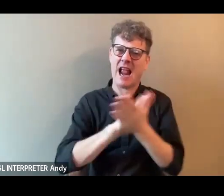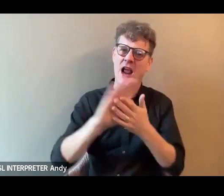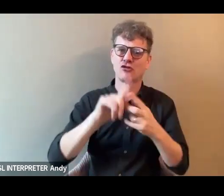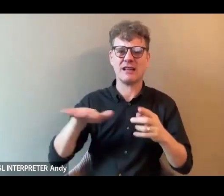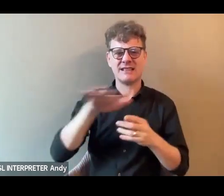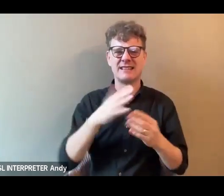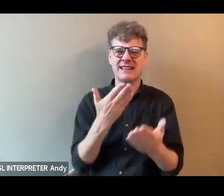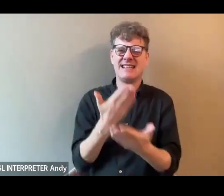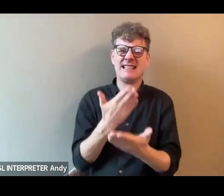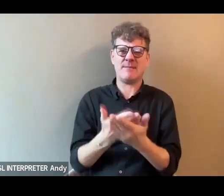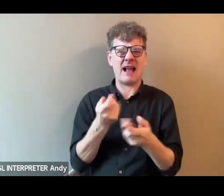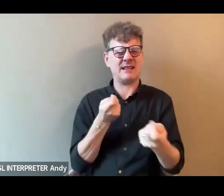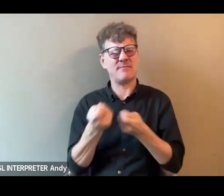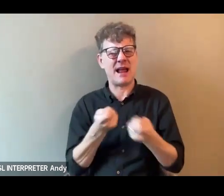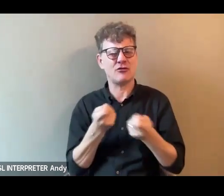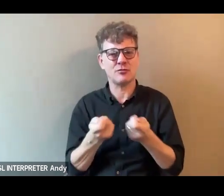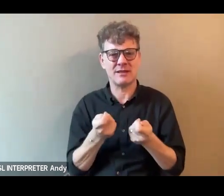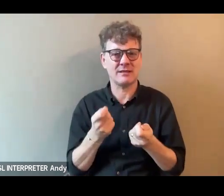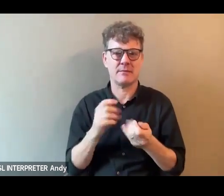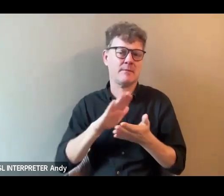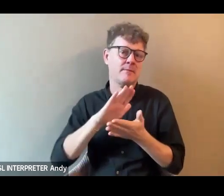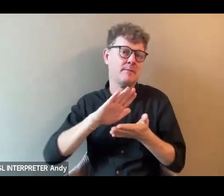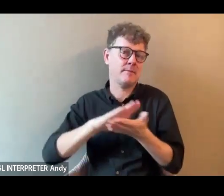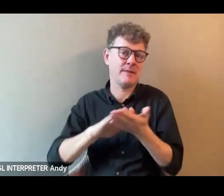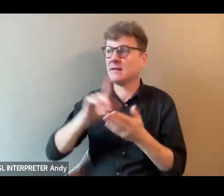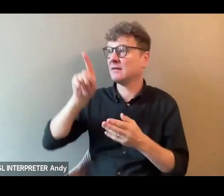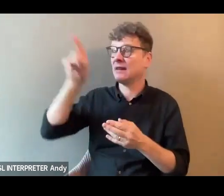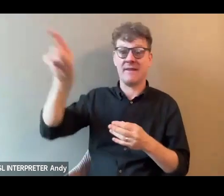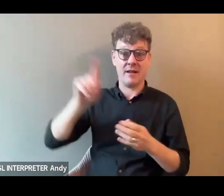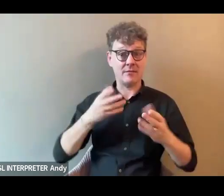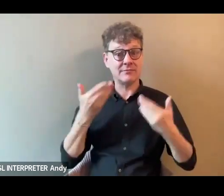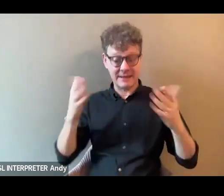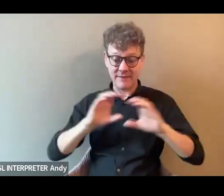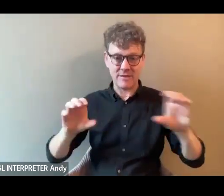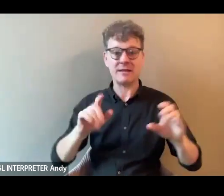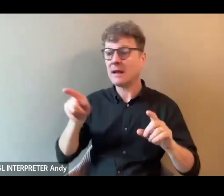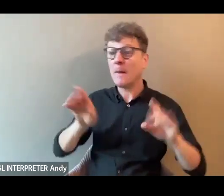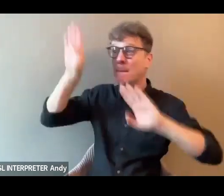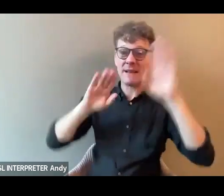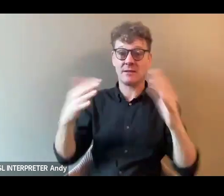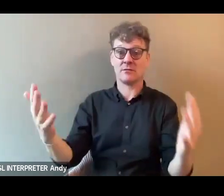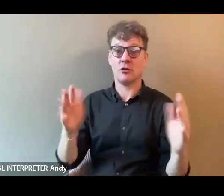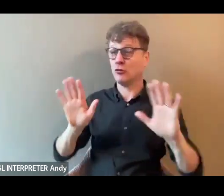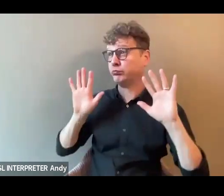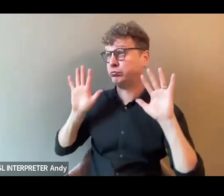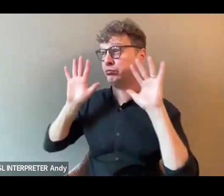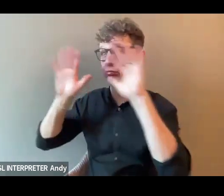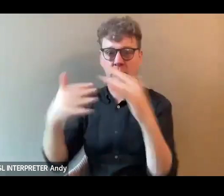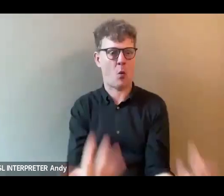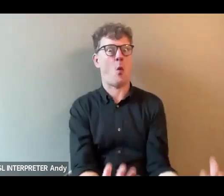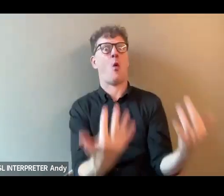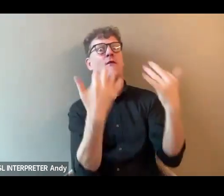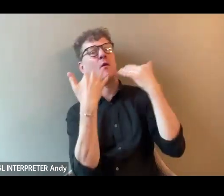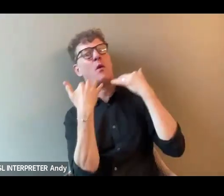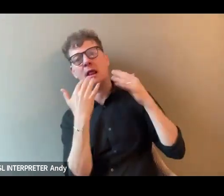demand management, and that's where a funder is so overwhelmed by the number of potential bids that they get that they ask the institution to say, you